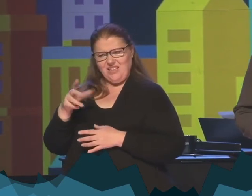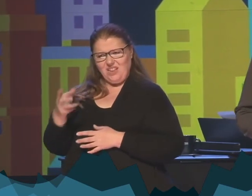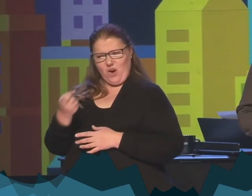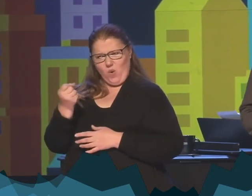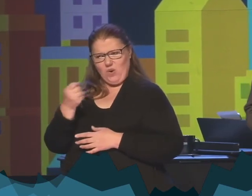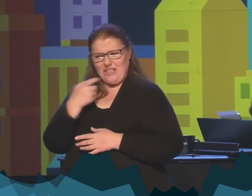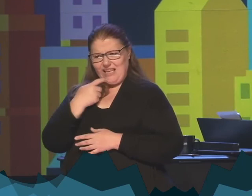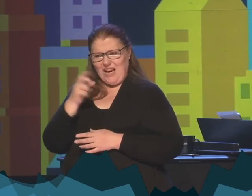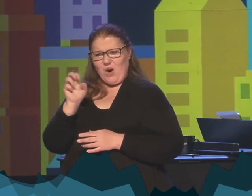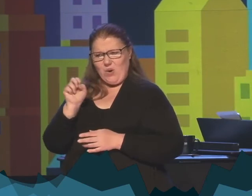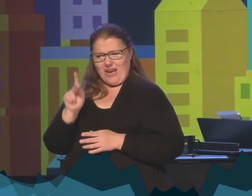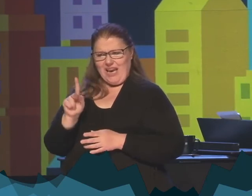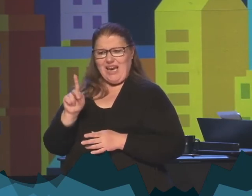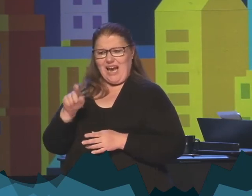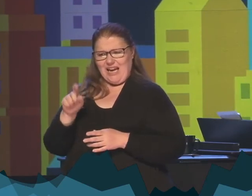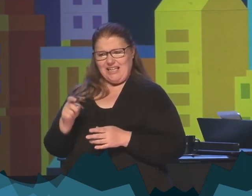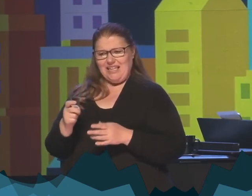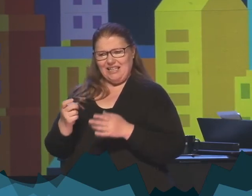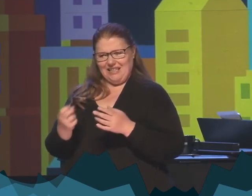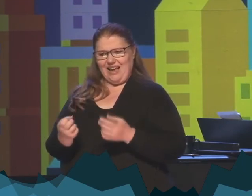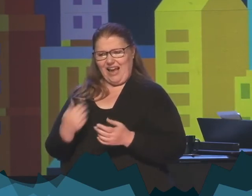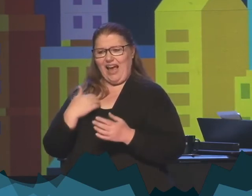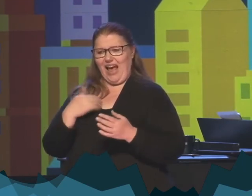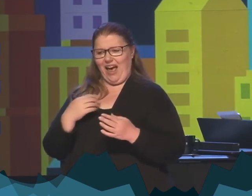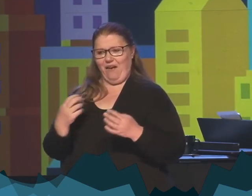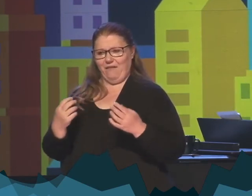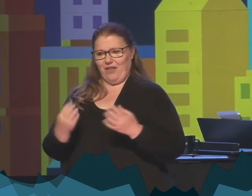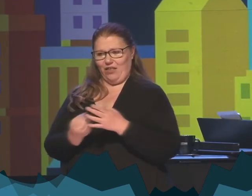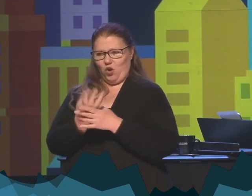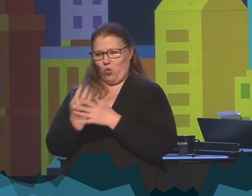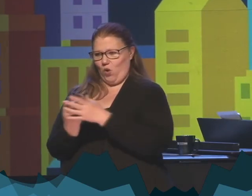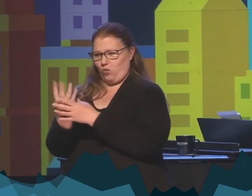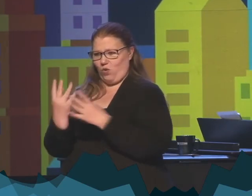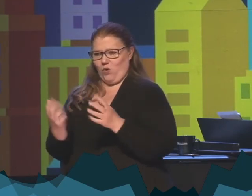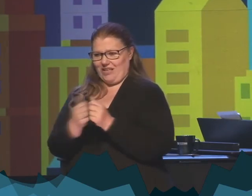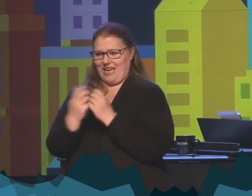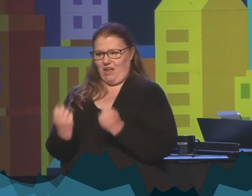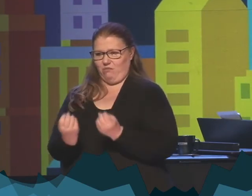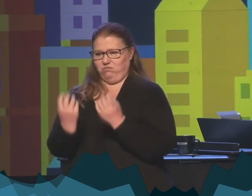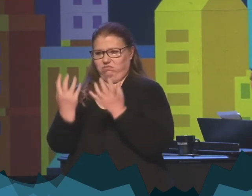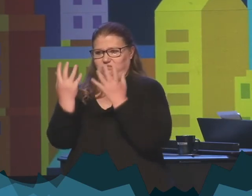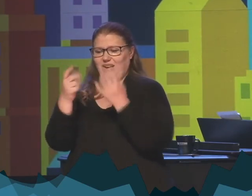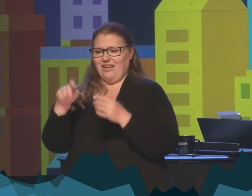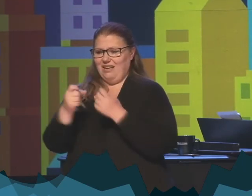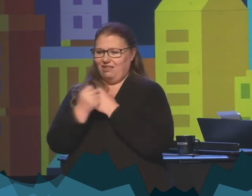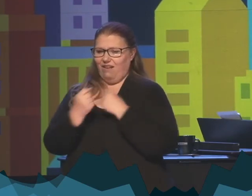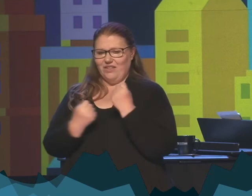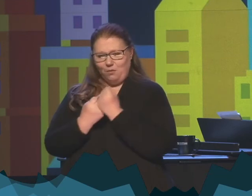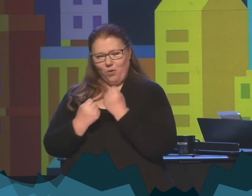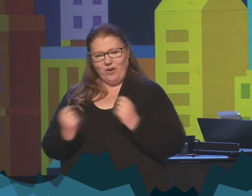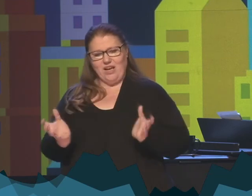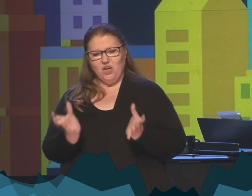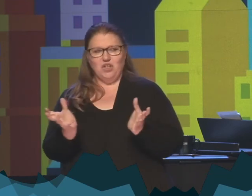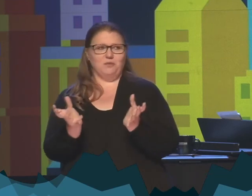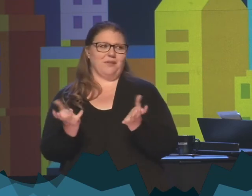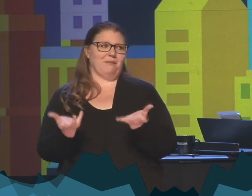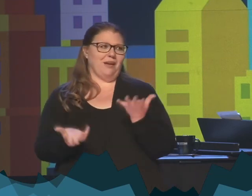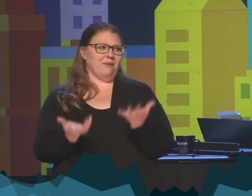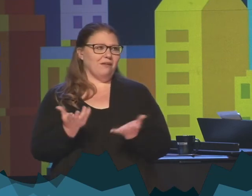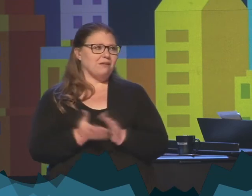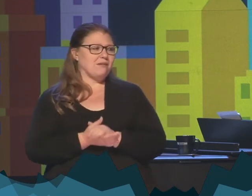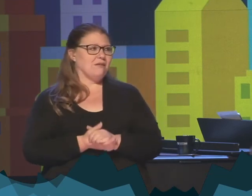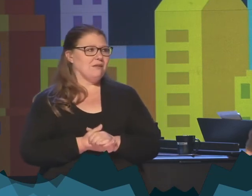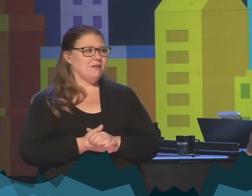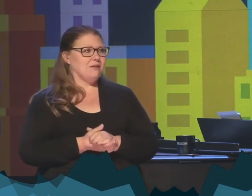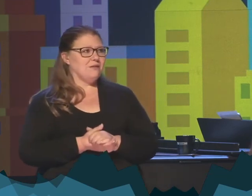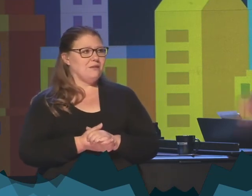hold and say, it's okay, I just got some things growing up together there, and I just need some love and support and encouragement. So